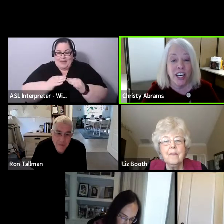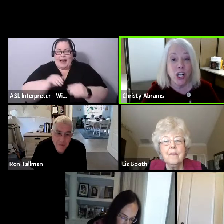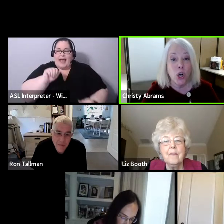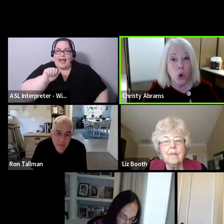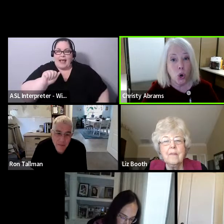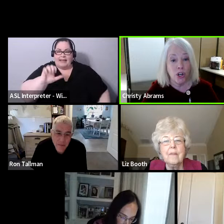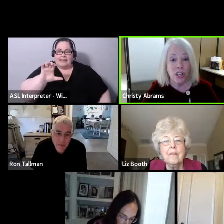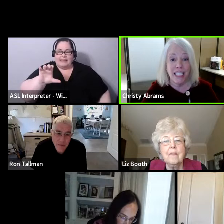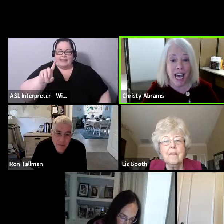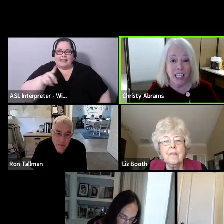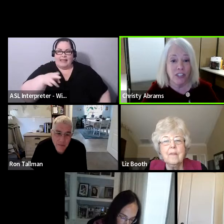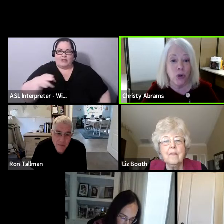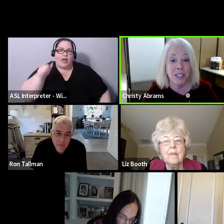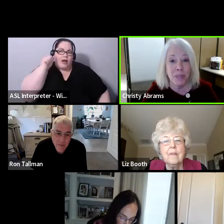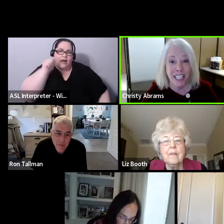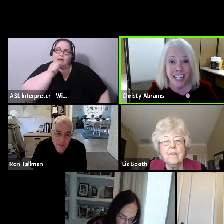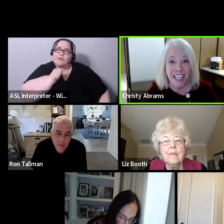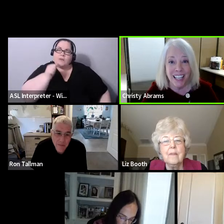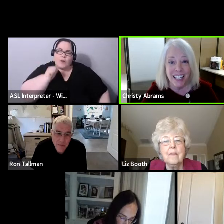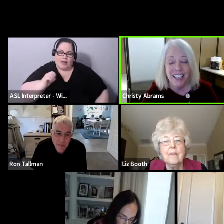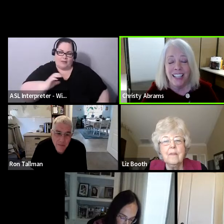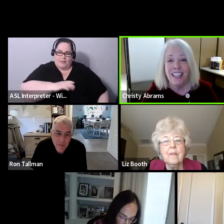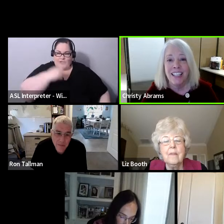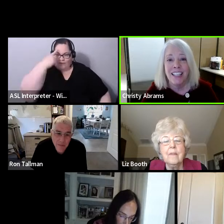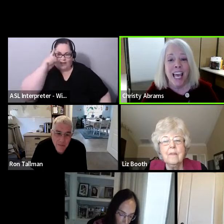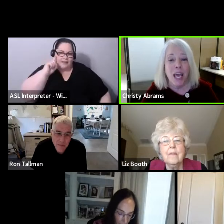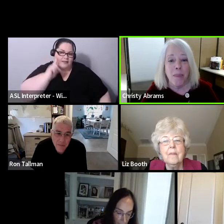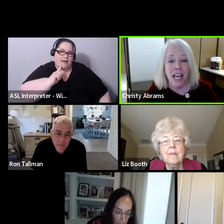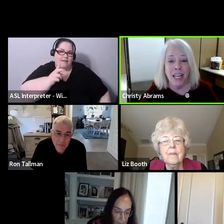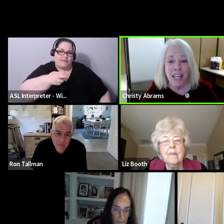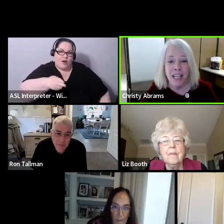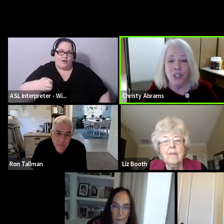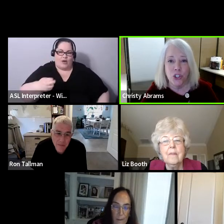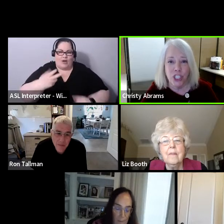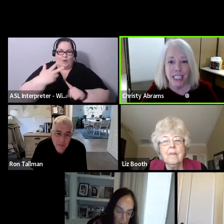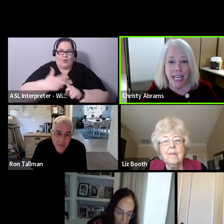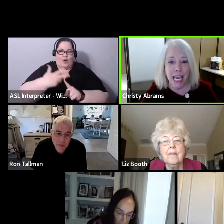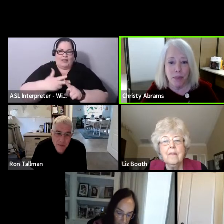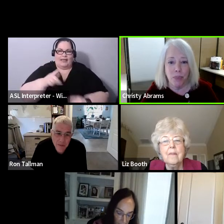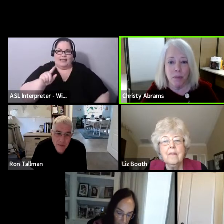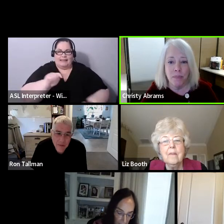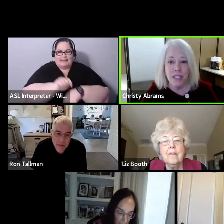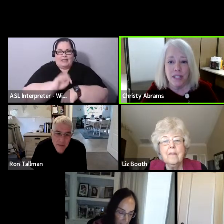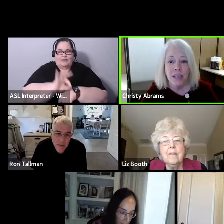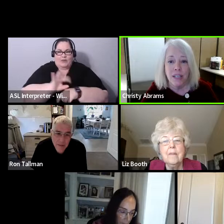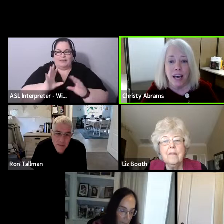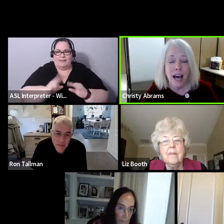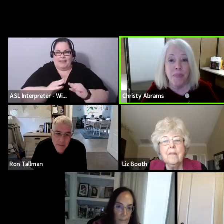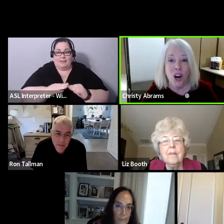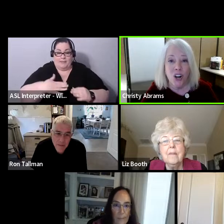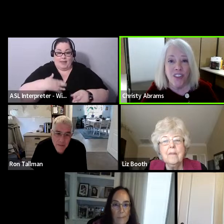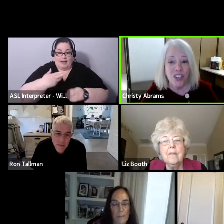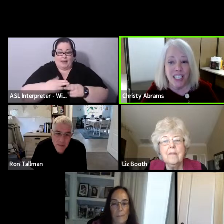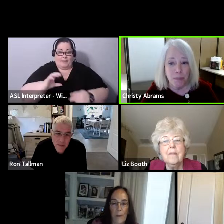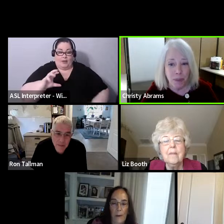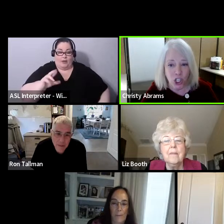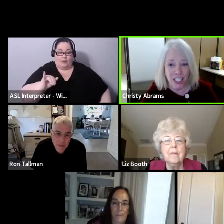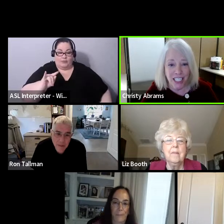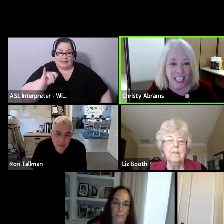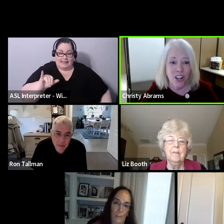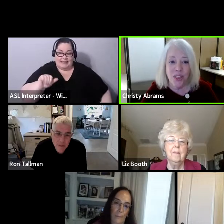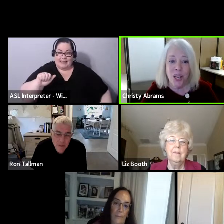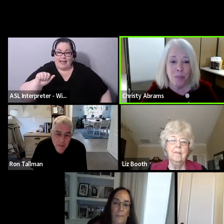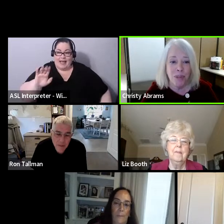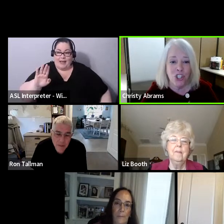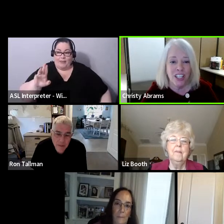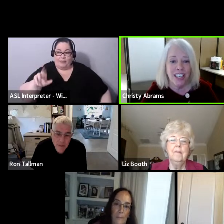Hard of Hearing Quarterly Task Force meeting. And my name is Christy Abrams. I'm the Hard of Hearing